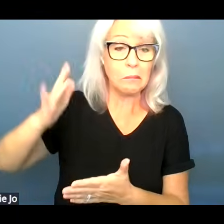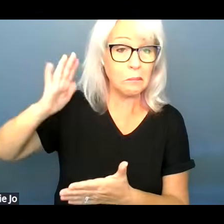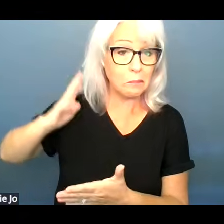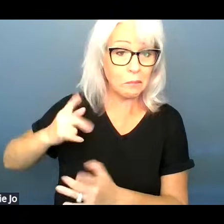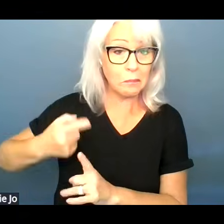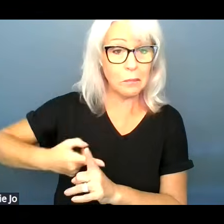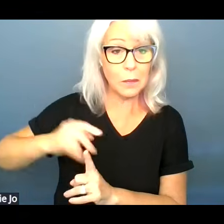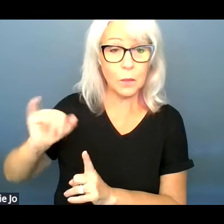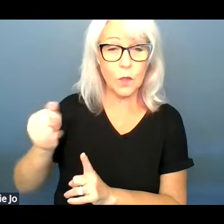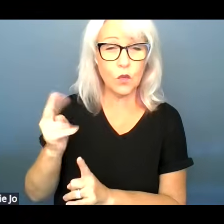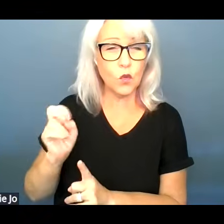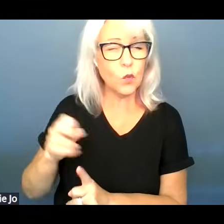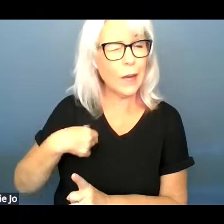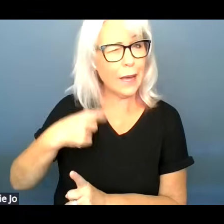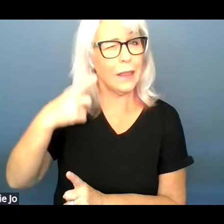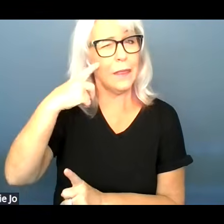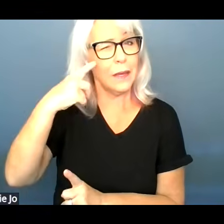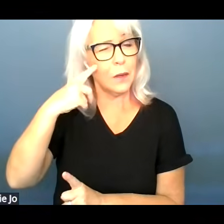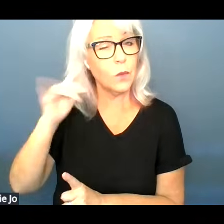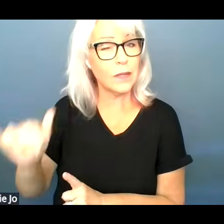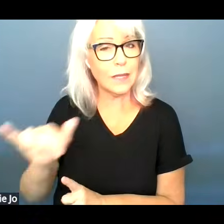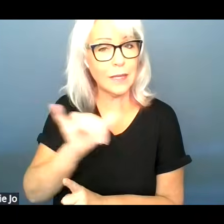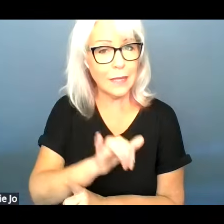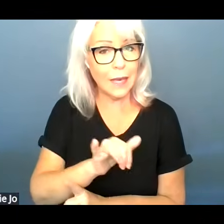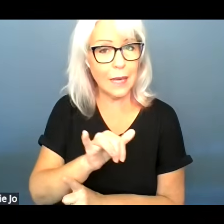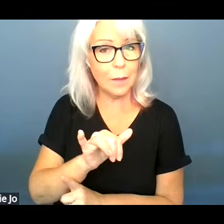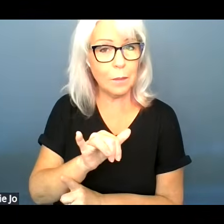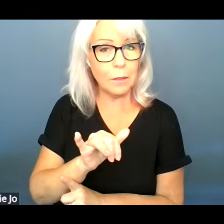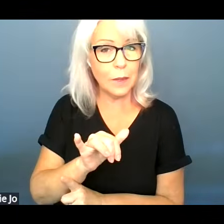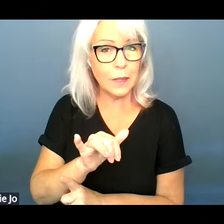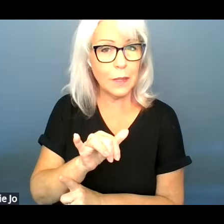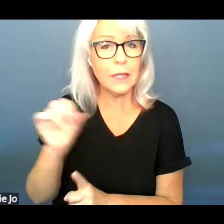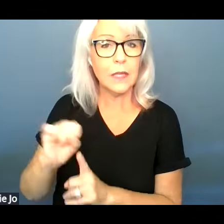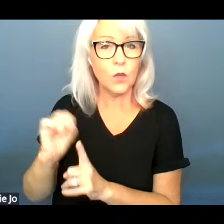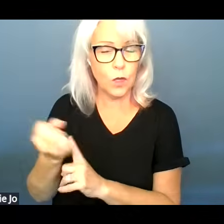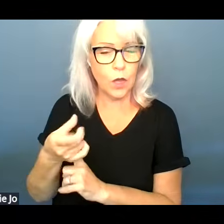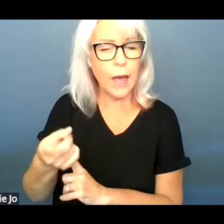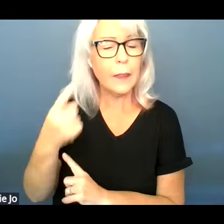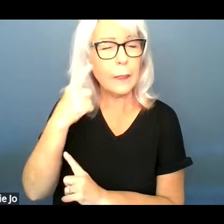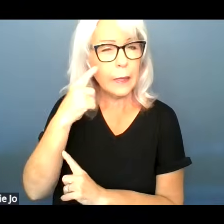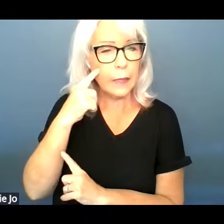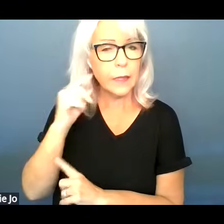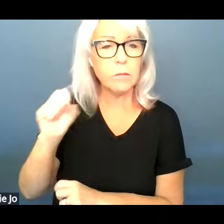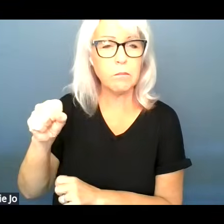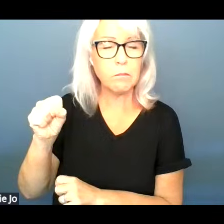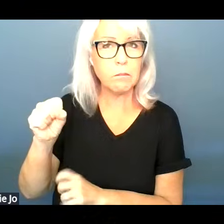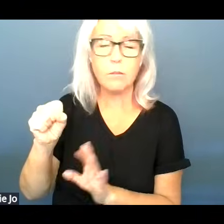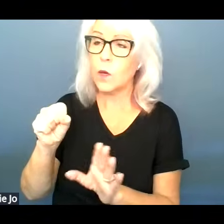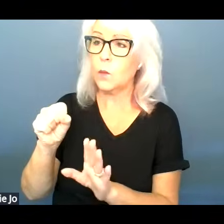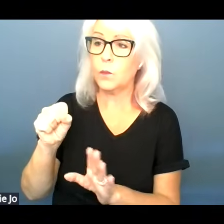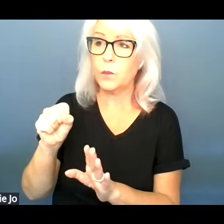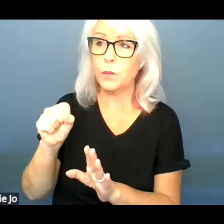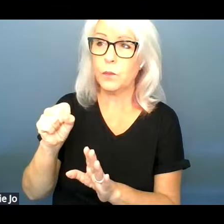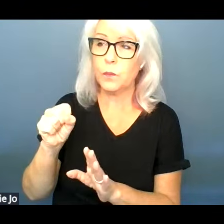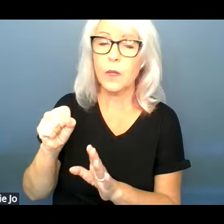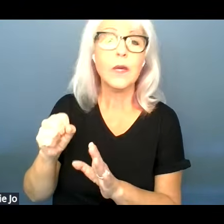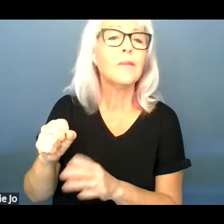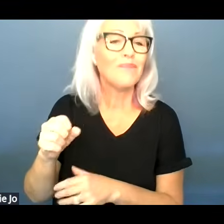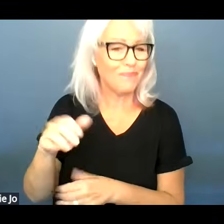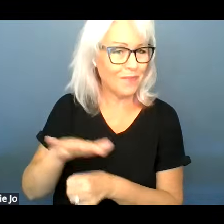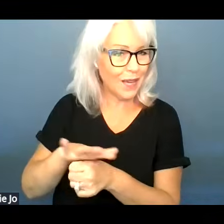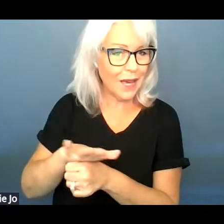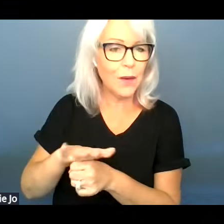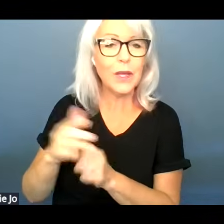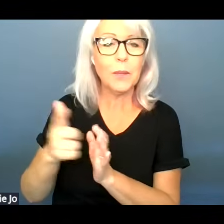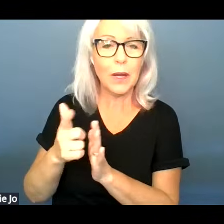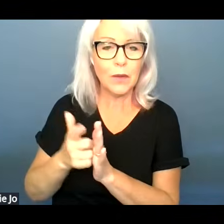I believe it was the same position, correct? I think it was the clerk. Or no, it was a prosecutor. It was the county prosecutor, I believe, on county the